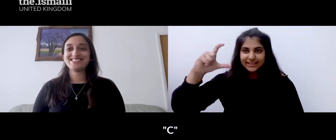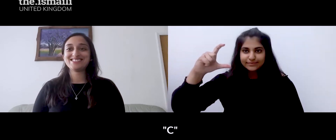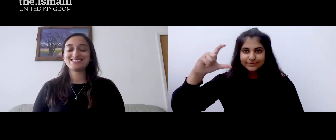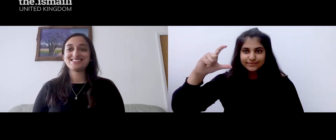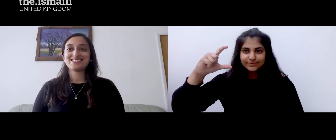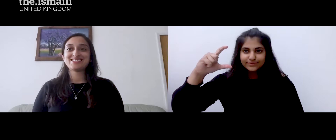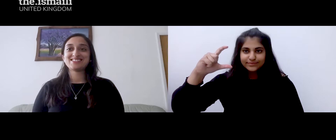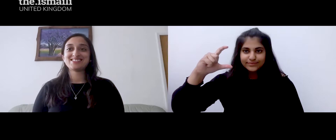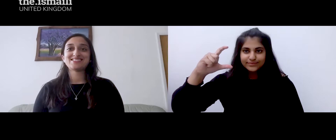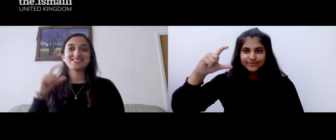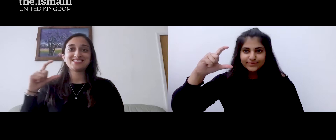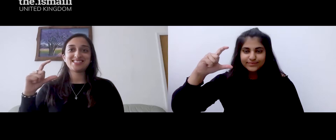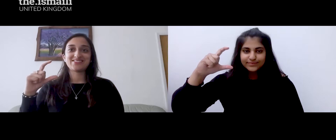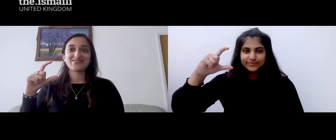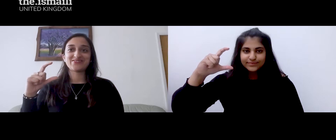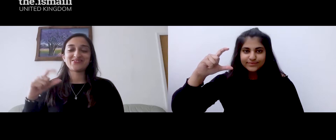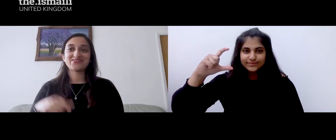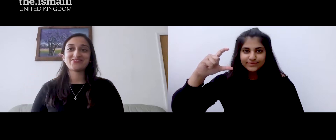C.